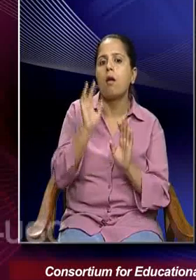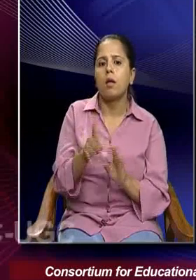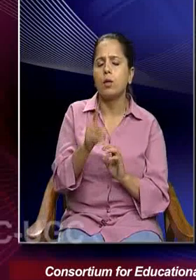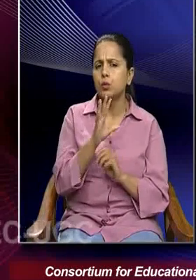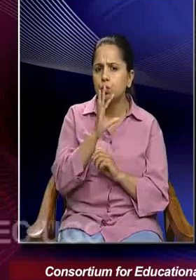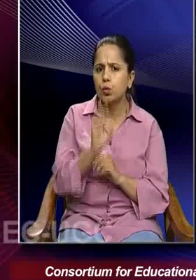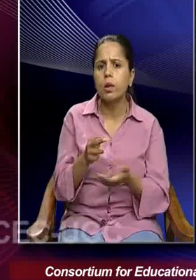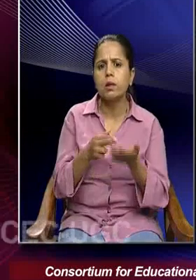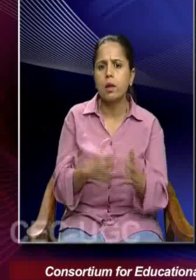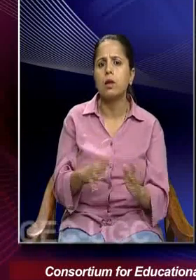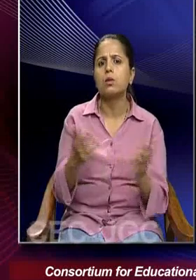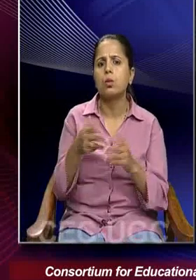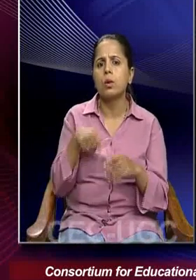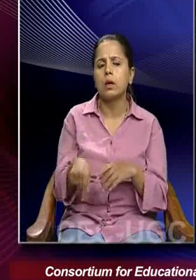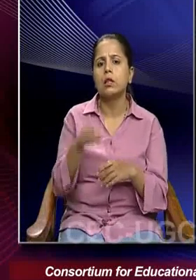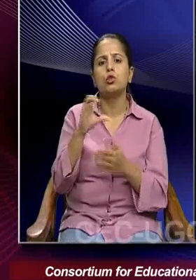true nature of the Chit.